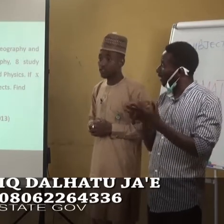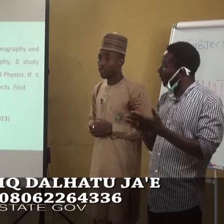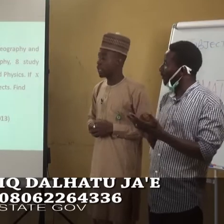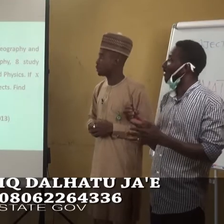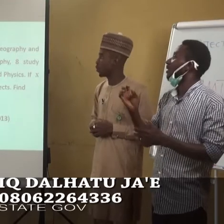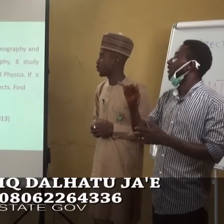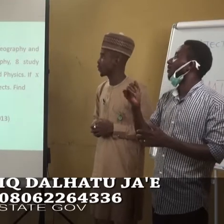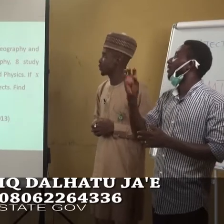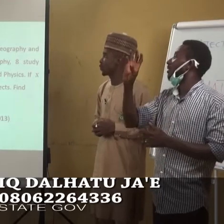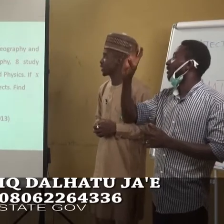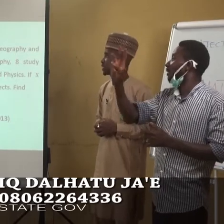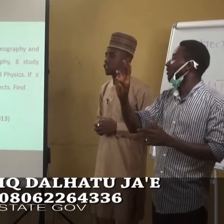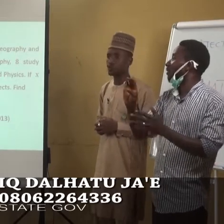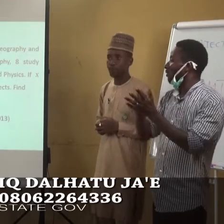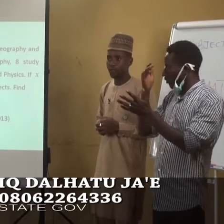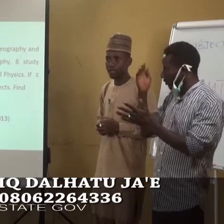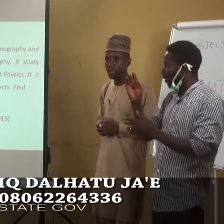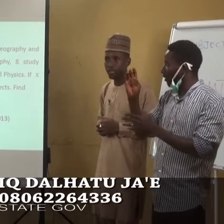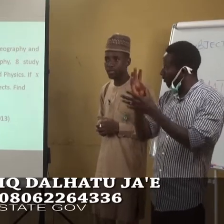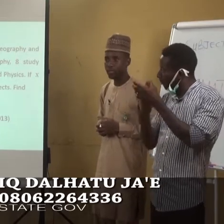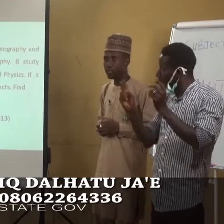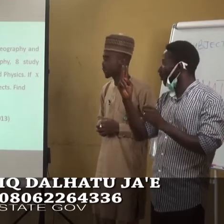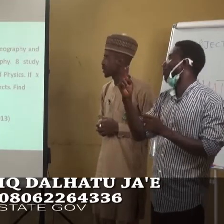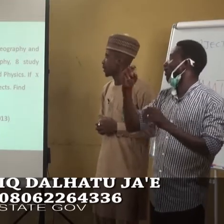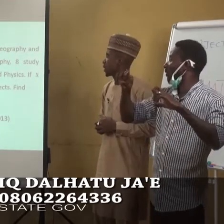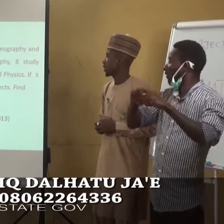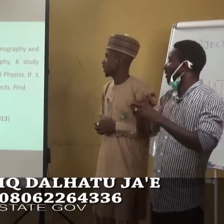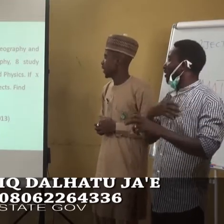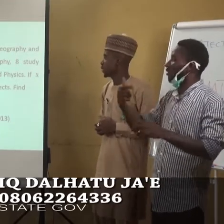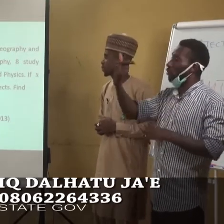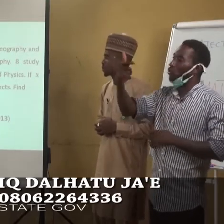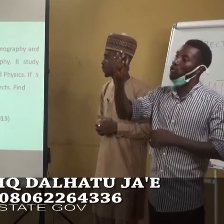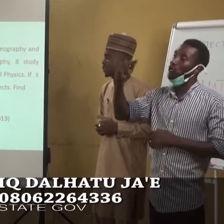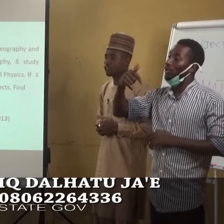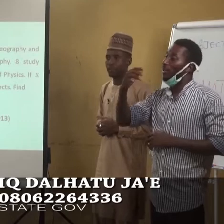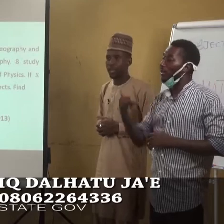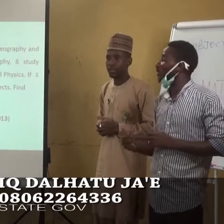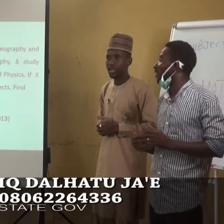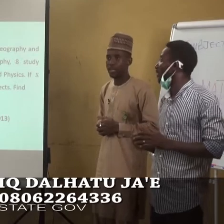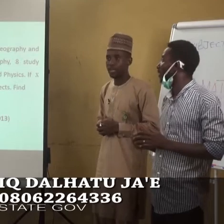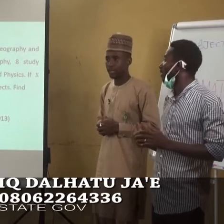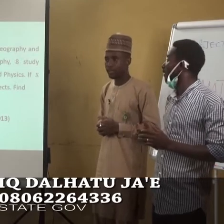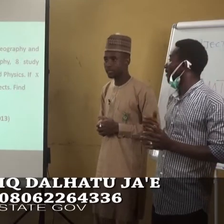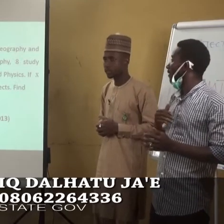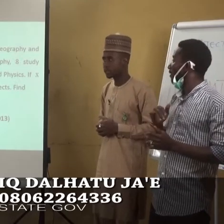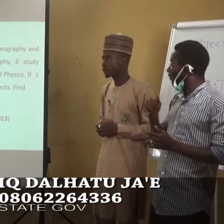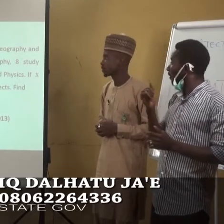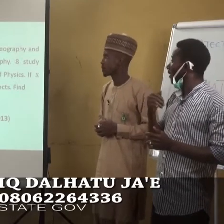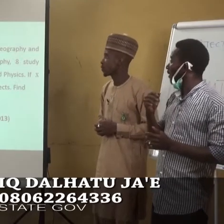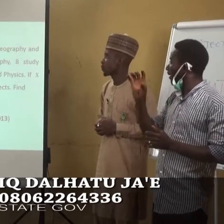6 study both physics and geography, 8 study geography and